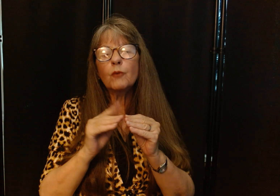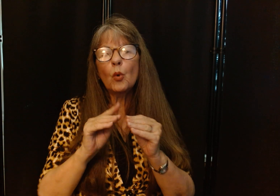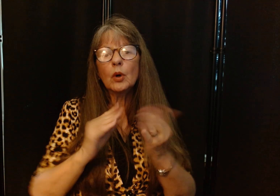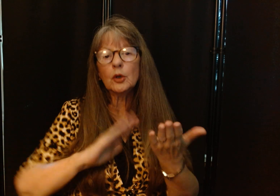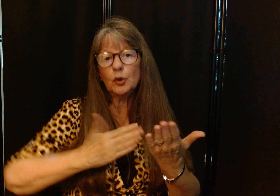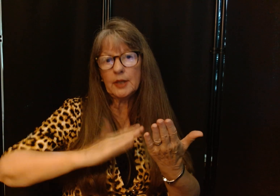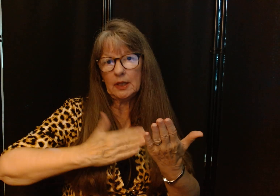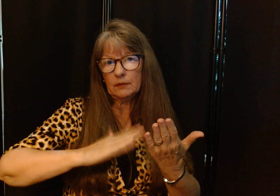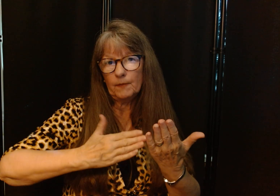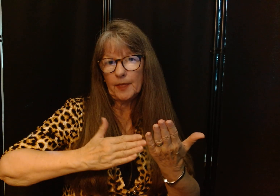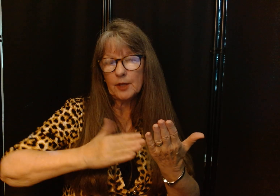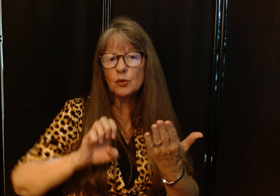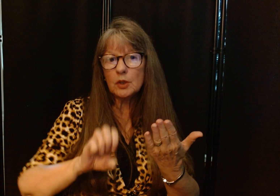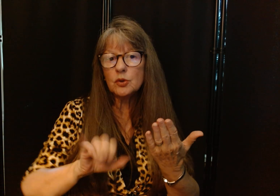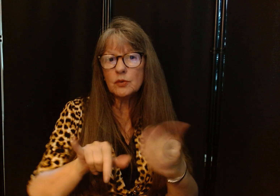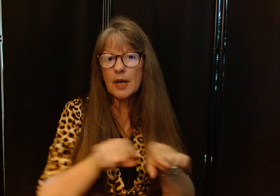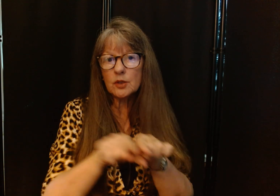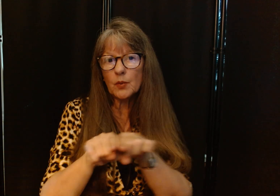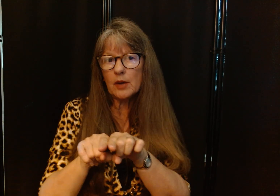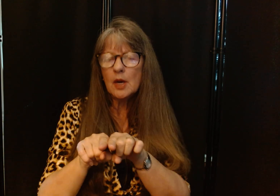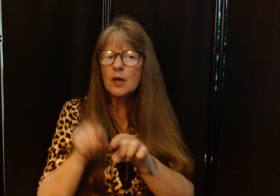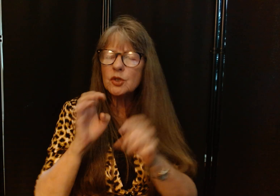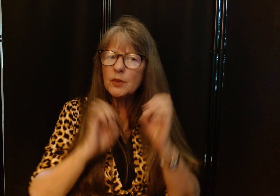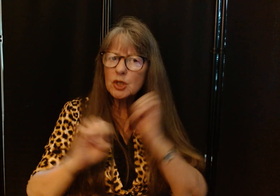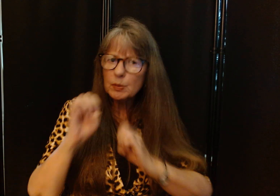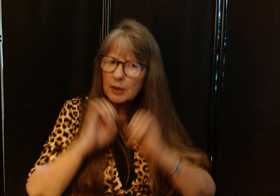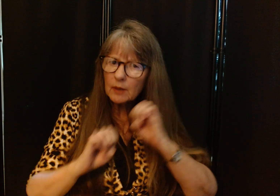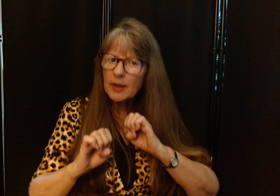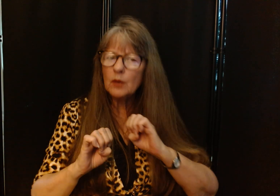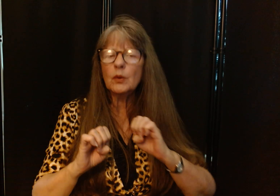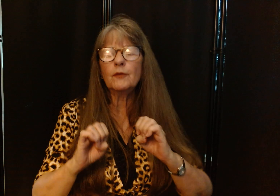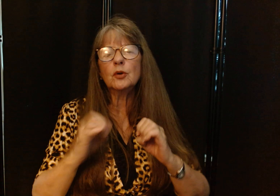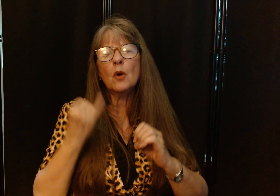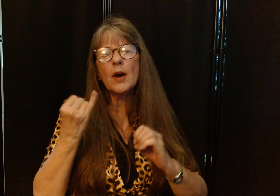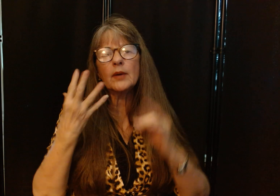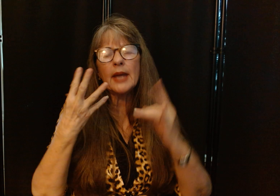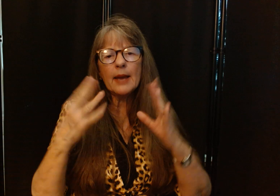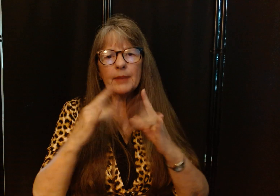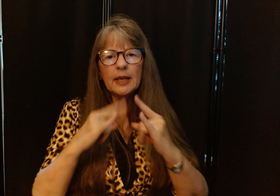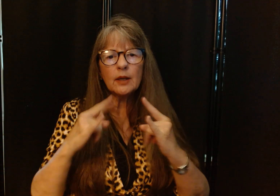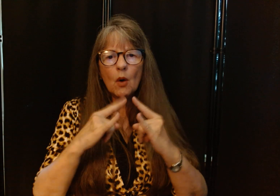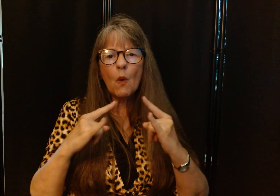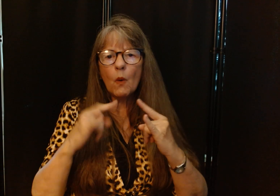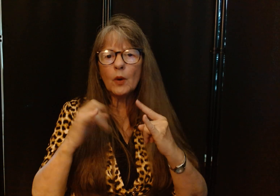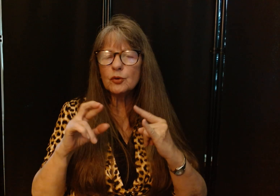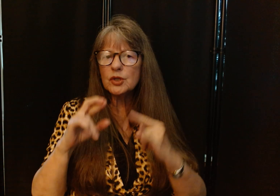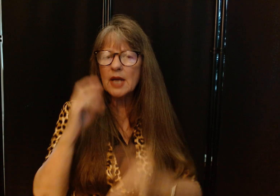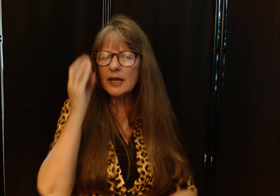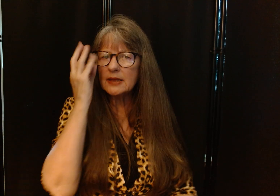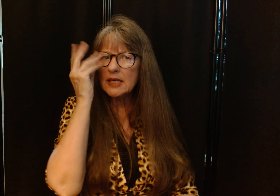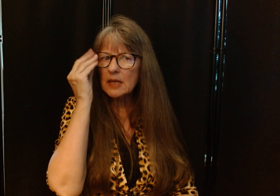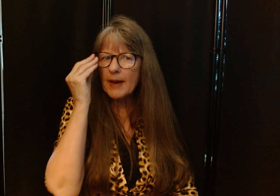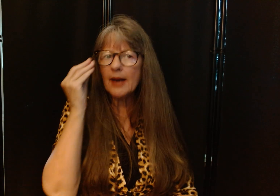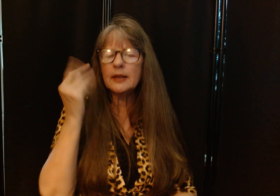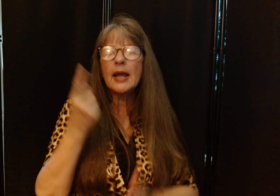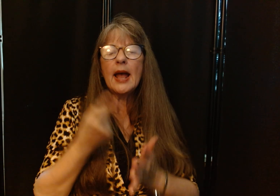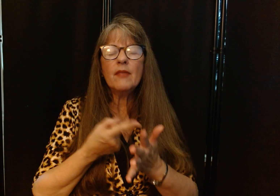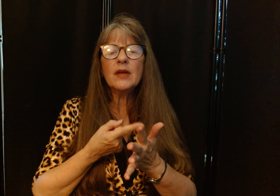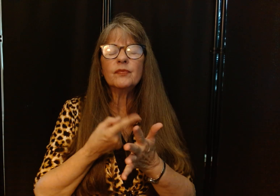for cooking. So you can do that as well. So experiment if you go out camping, or you're just kind of thinking about it, and then think